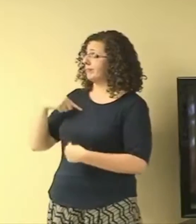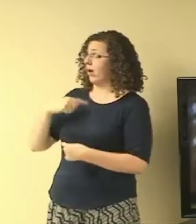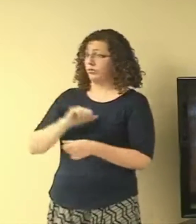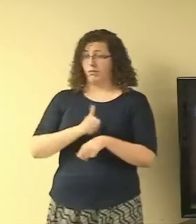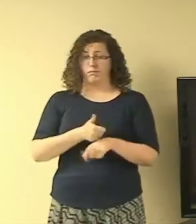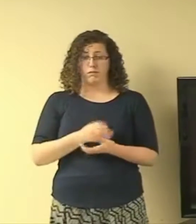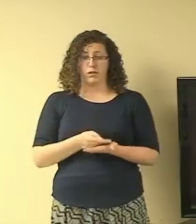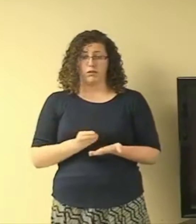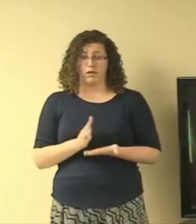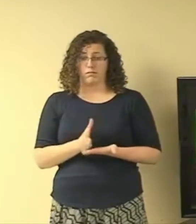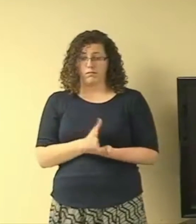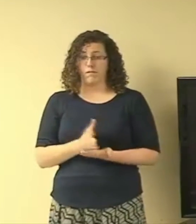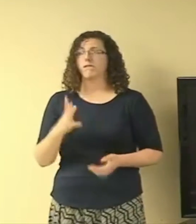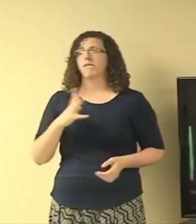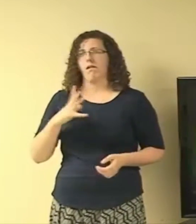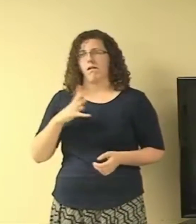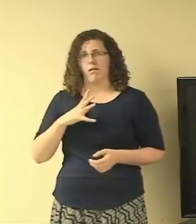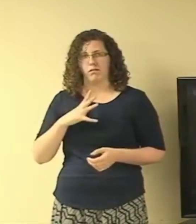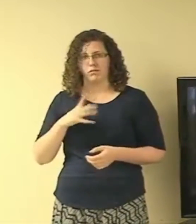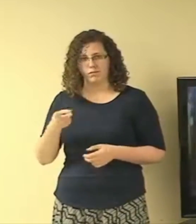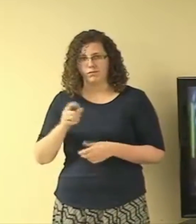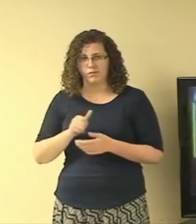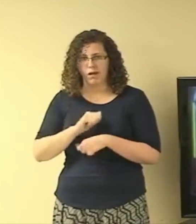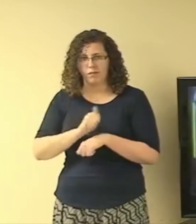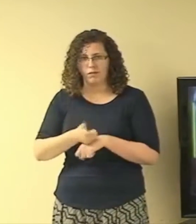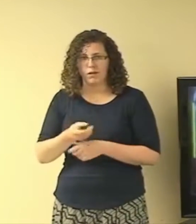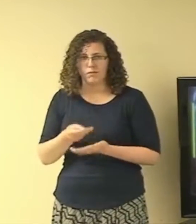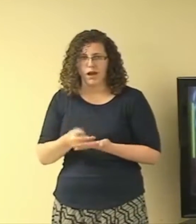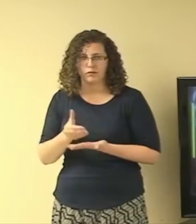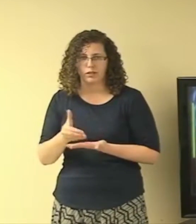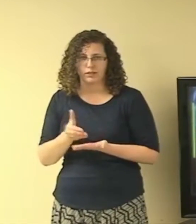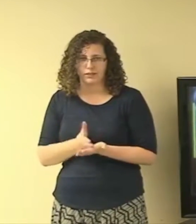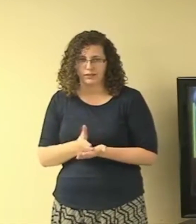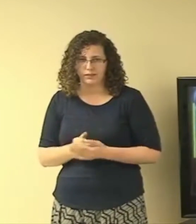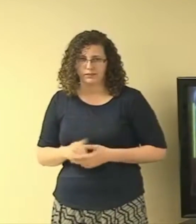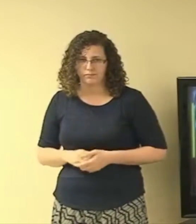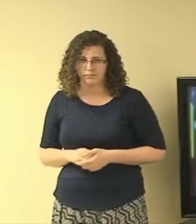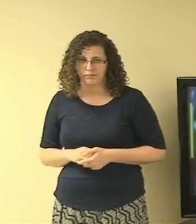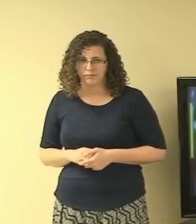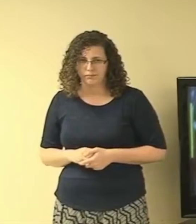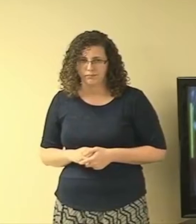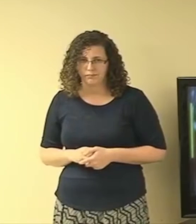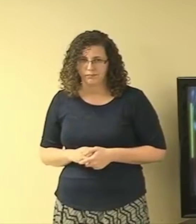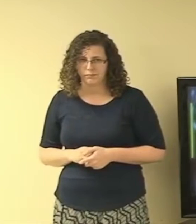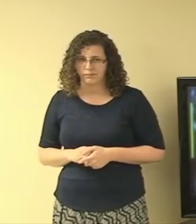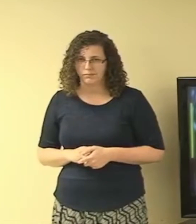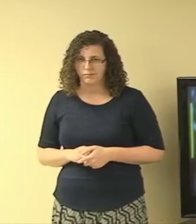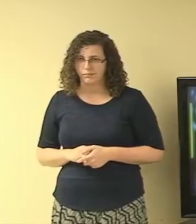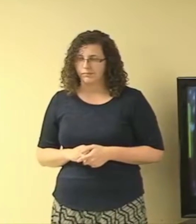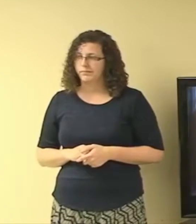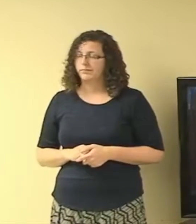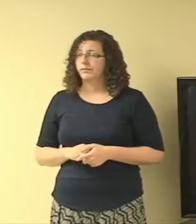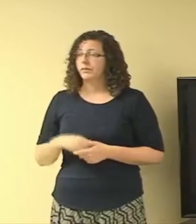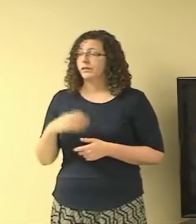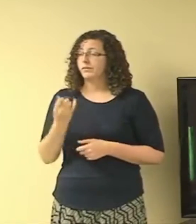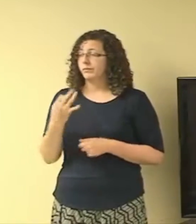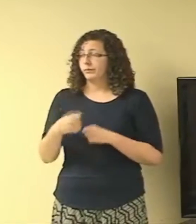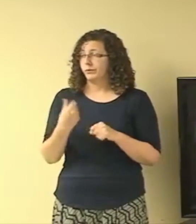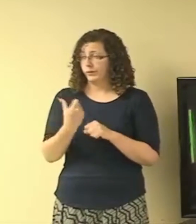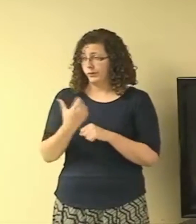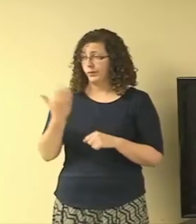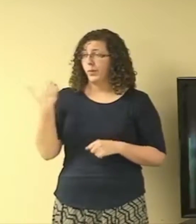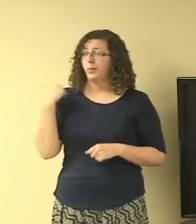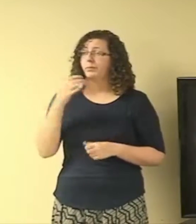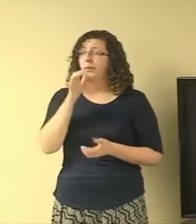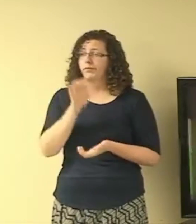do a budget. You know, it changes the way you give, because it isn't your money to give. A couple of years ago, my wife and I were blessed to get to